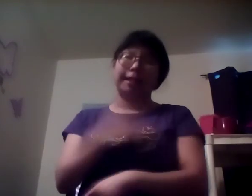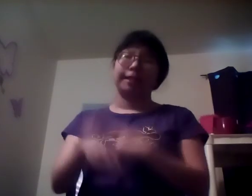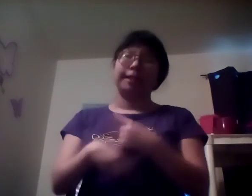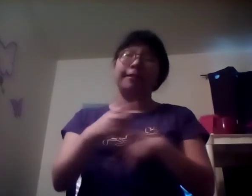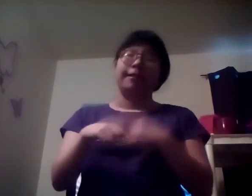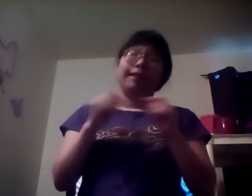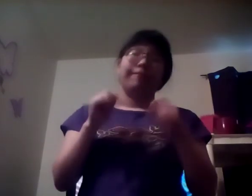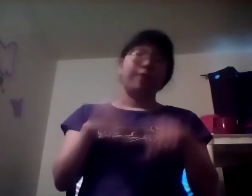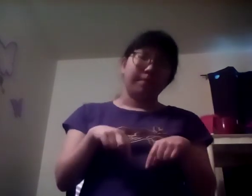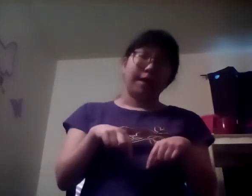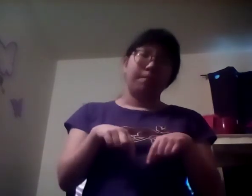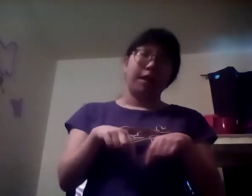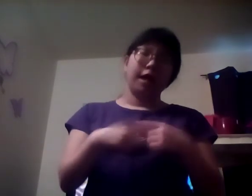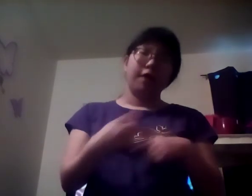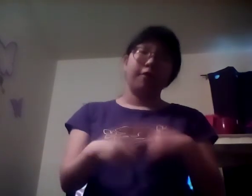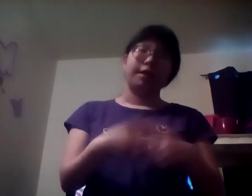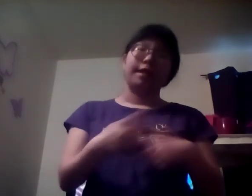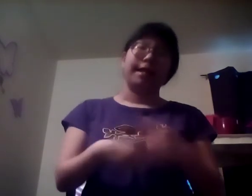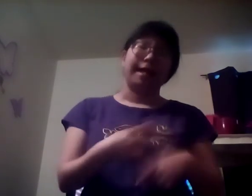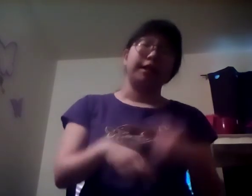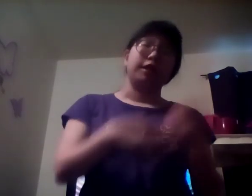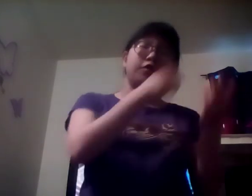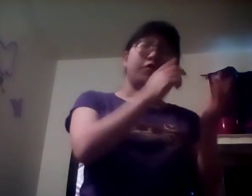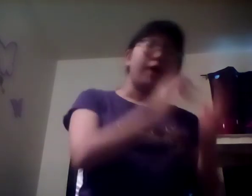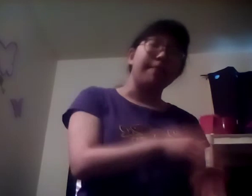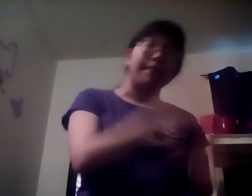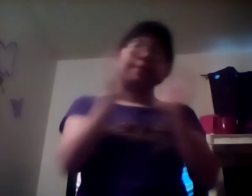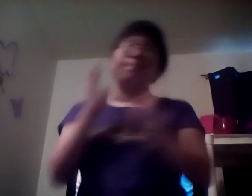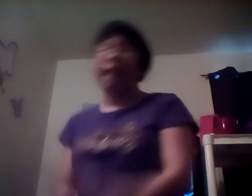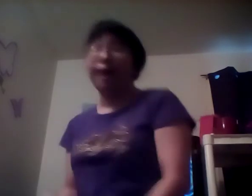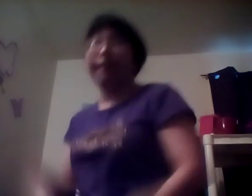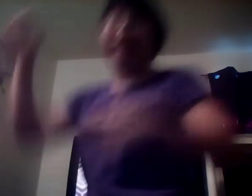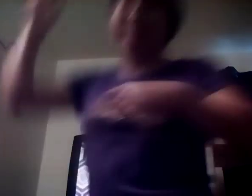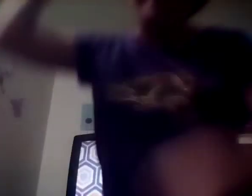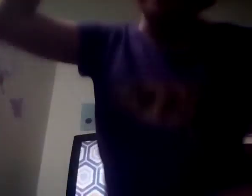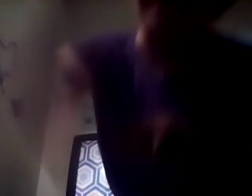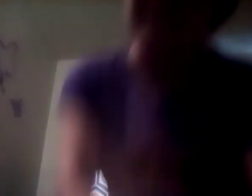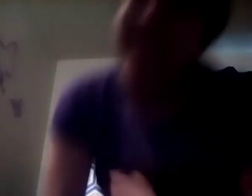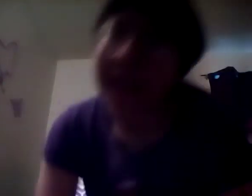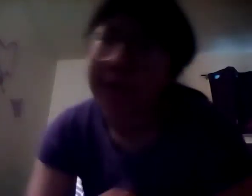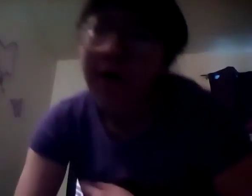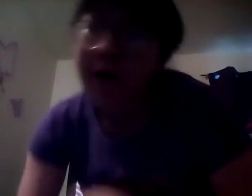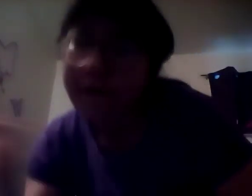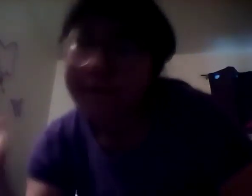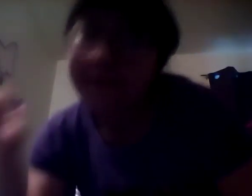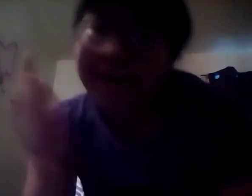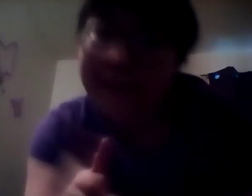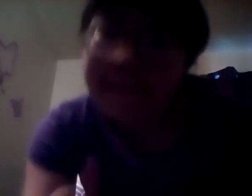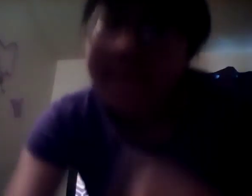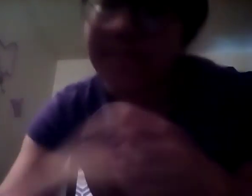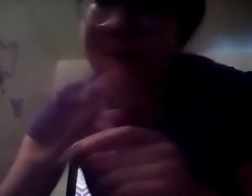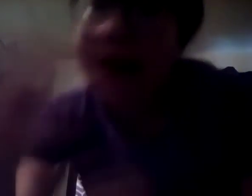just leave comment down below, like and subscribe, hit the bell, and I'll see you all next time, bye!